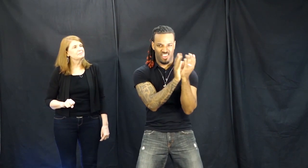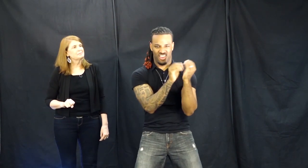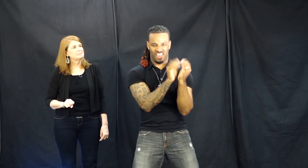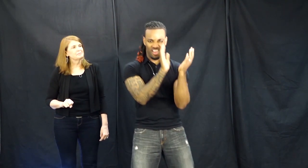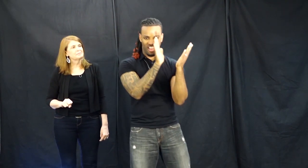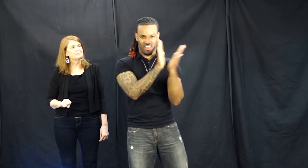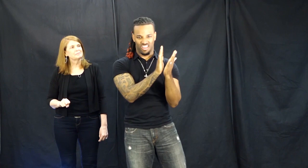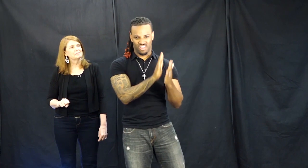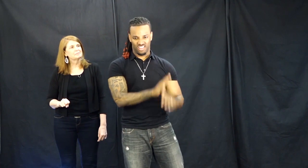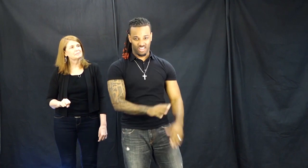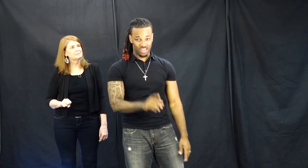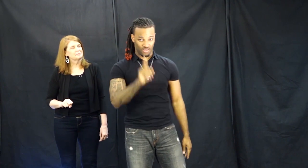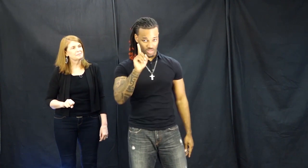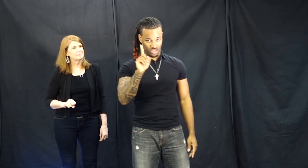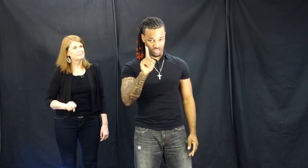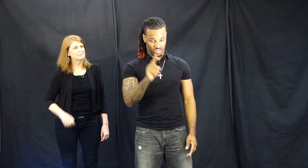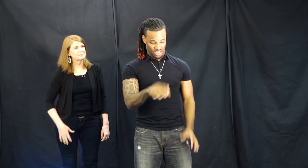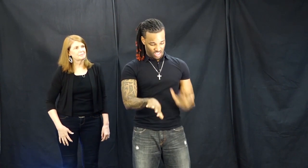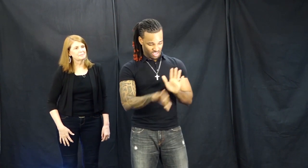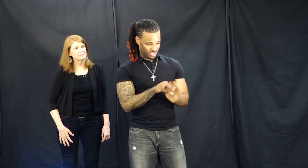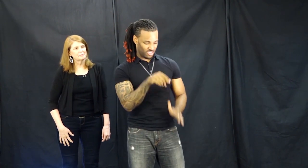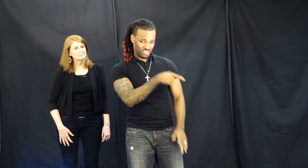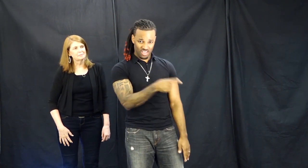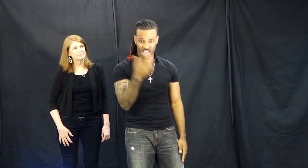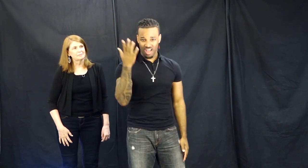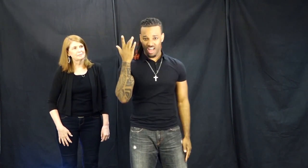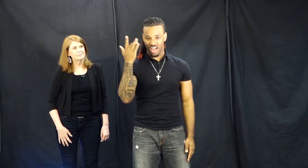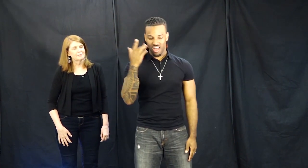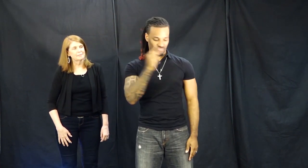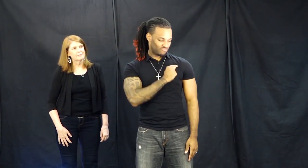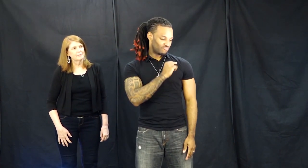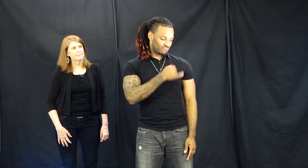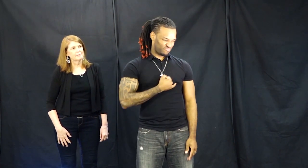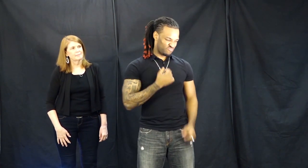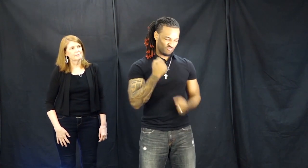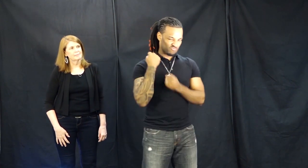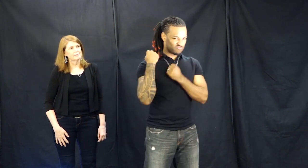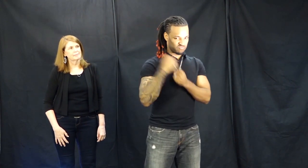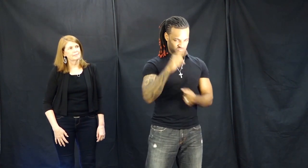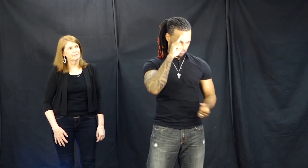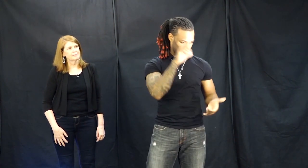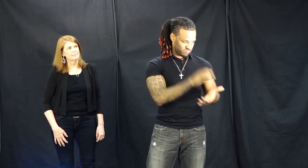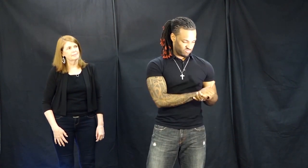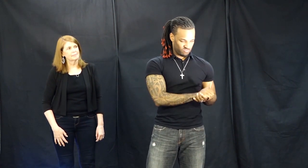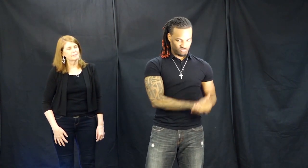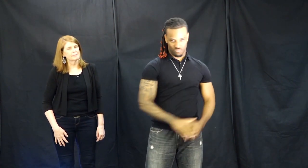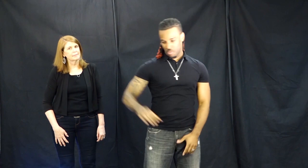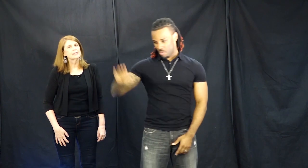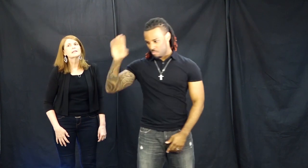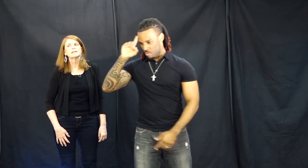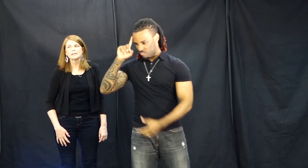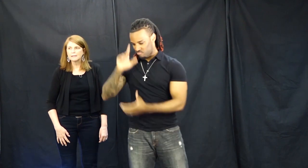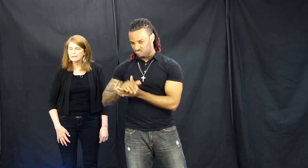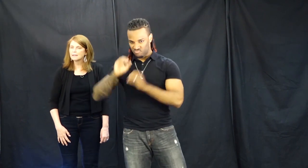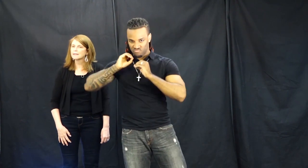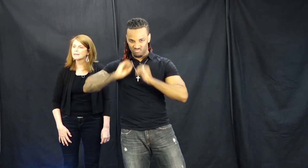different fronts. But when all is said and all is done, Jefferson has beliefs. Burr has